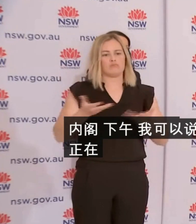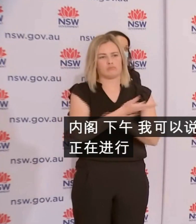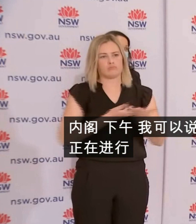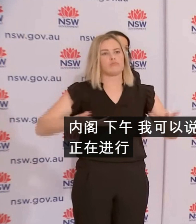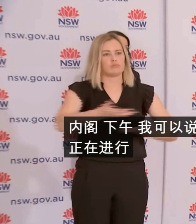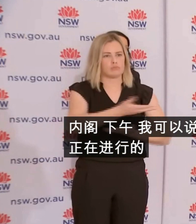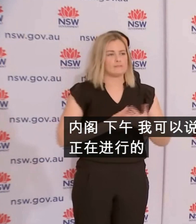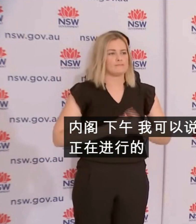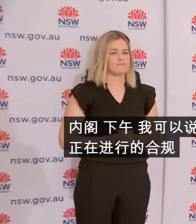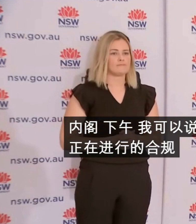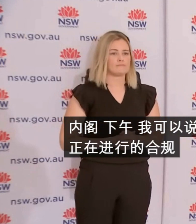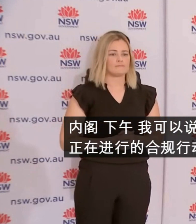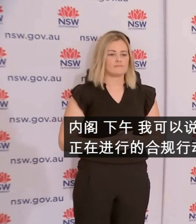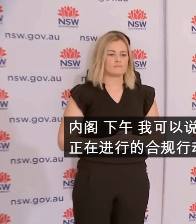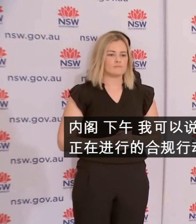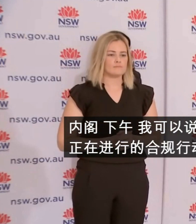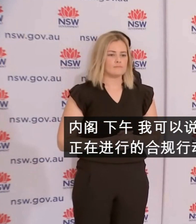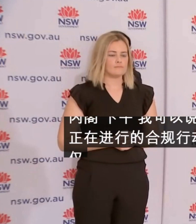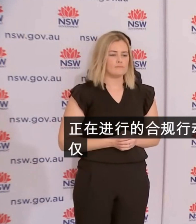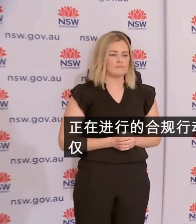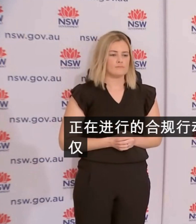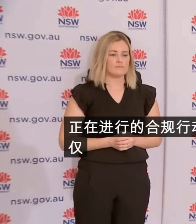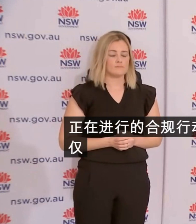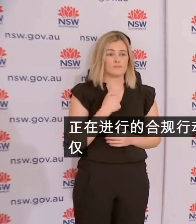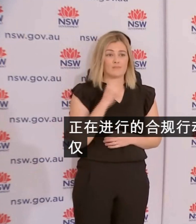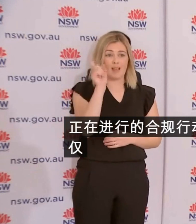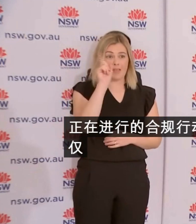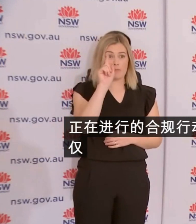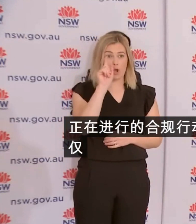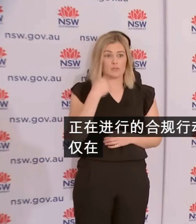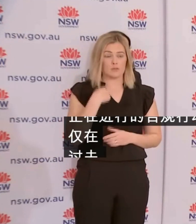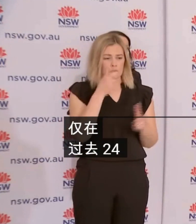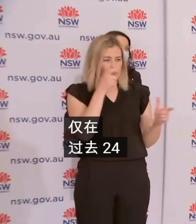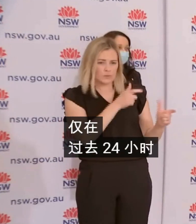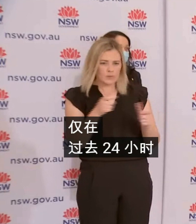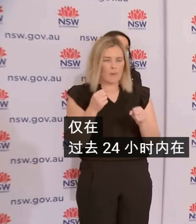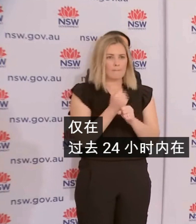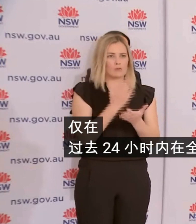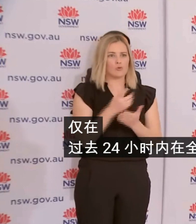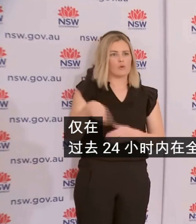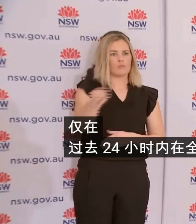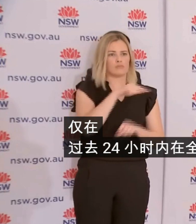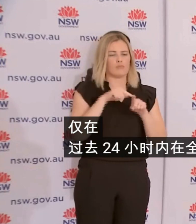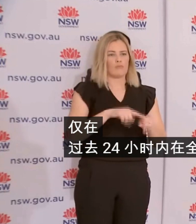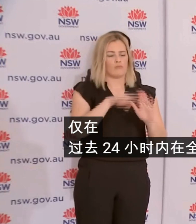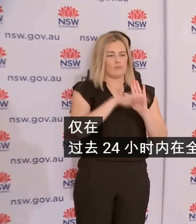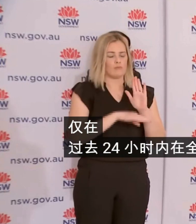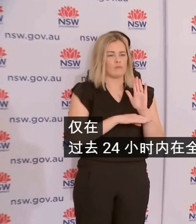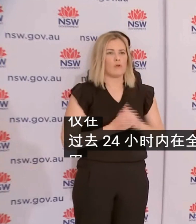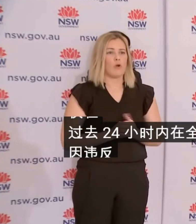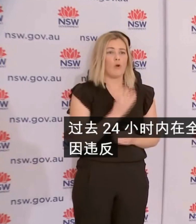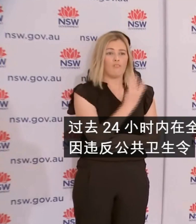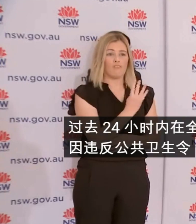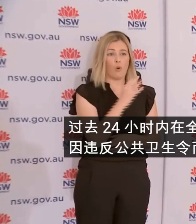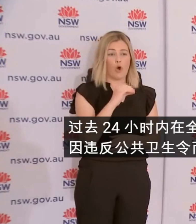our ongoing compliance operation is occurring across the state. Just in the last 24 hours, 407 people